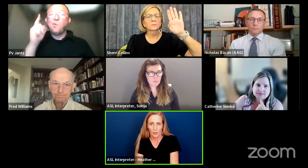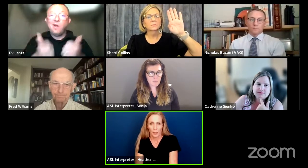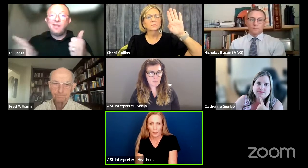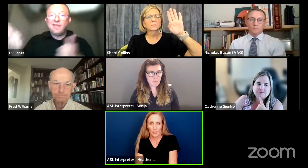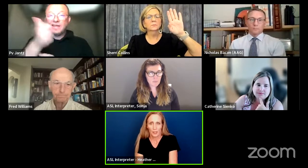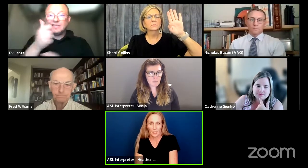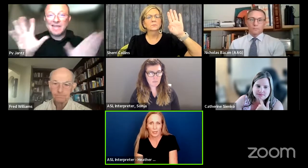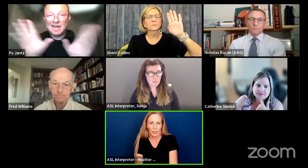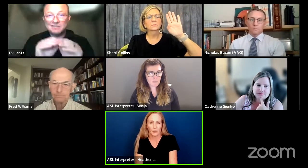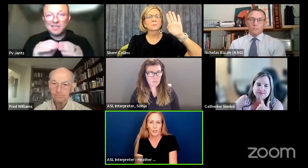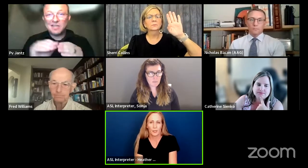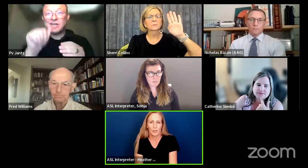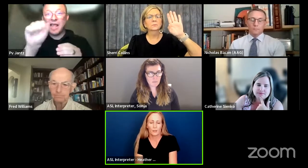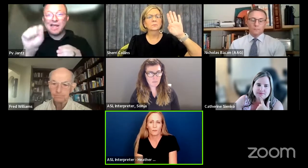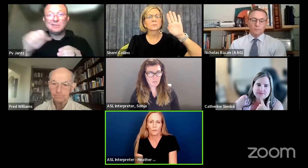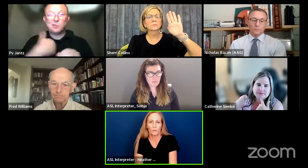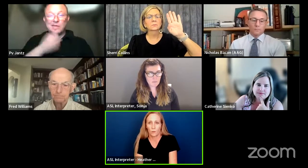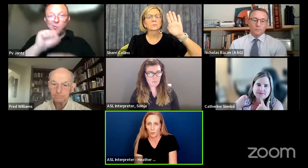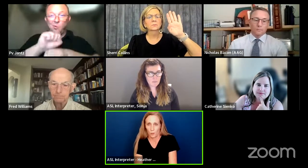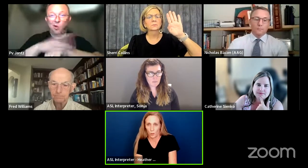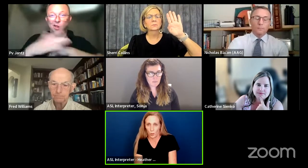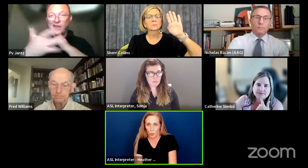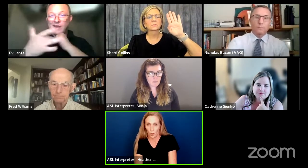Okay, we have the second, and this is,